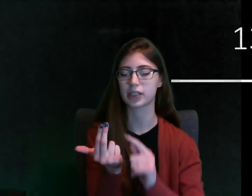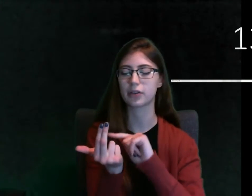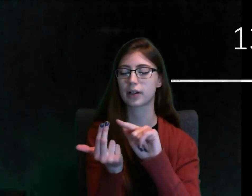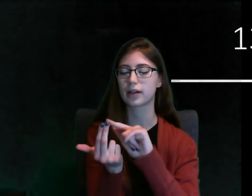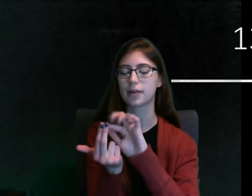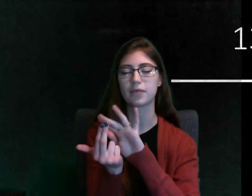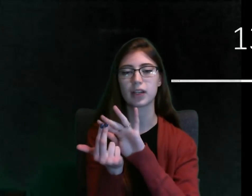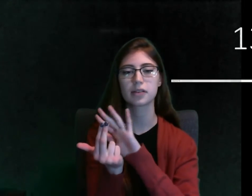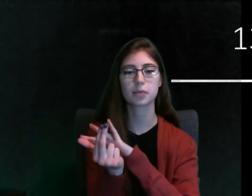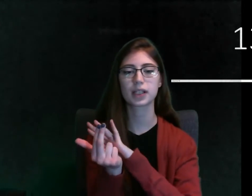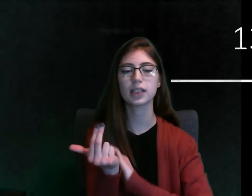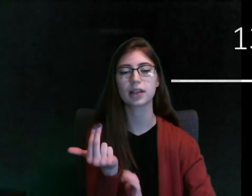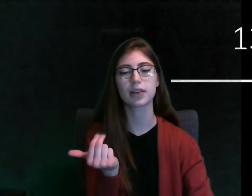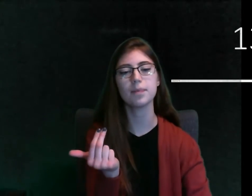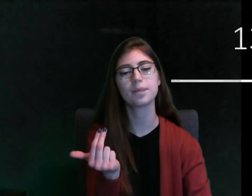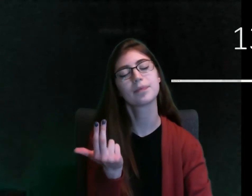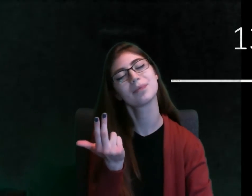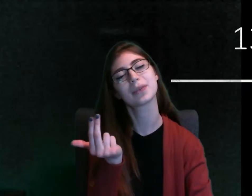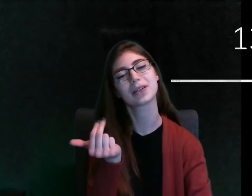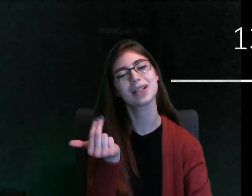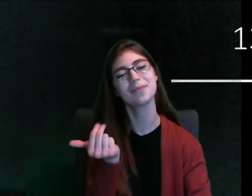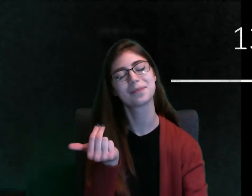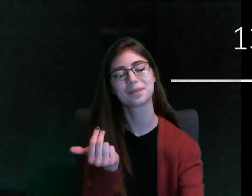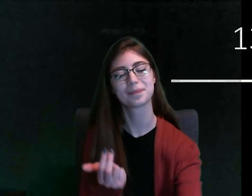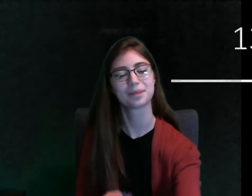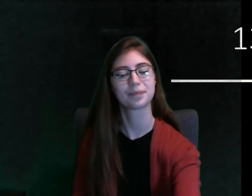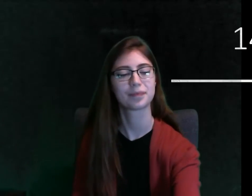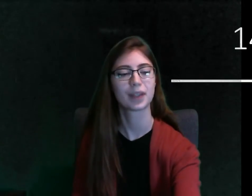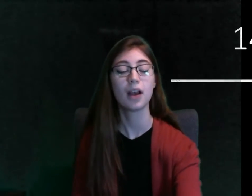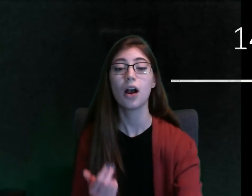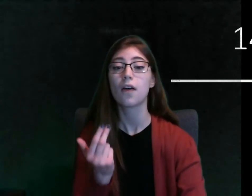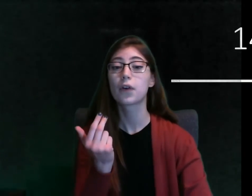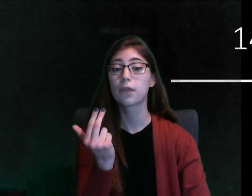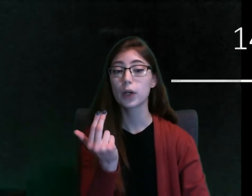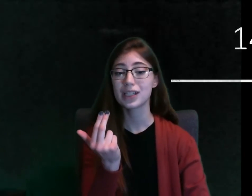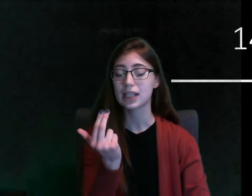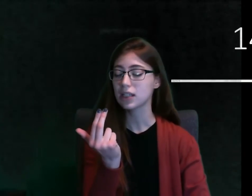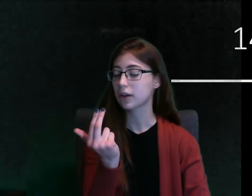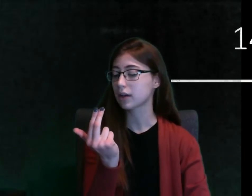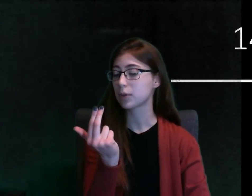your fingers wiggling, not your thumb. 13. For 14, you're going to put your thumb